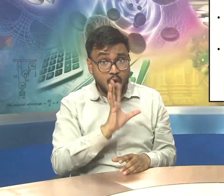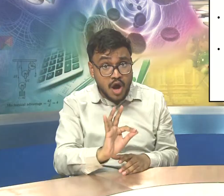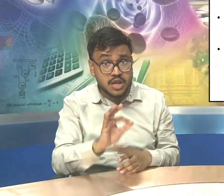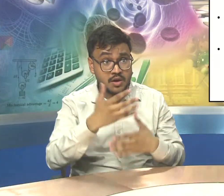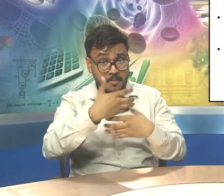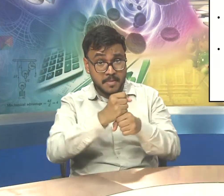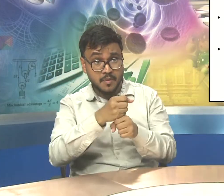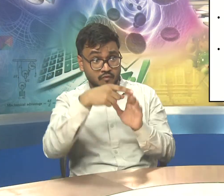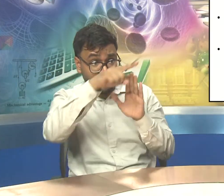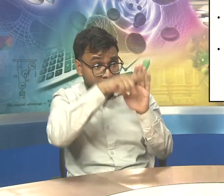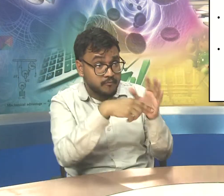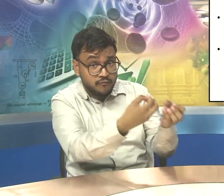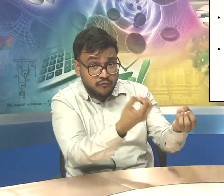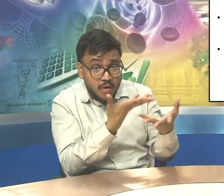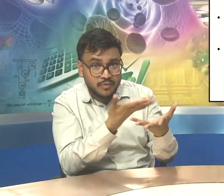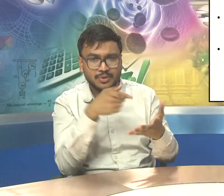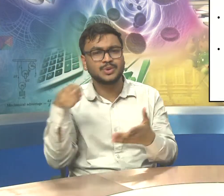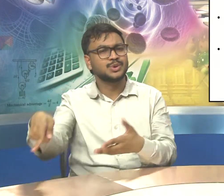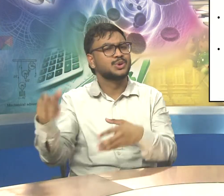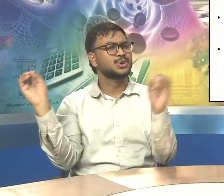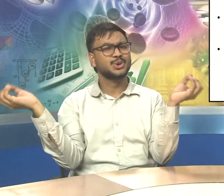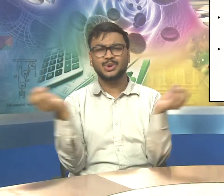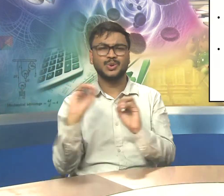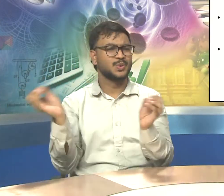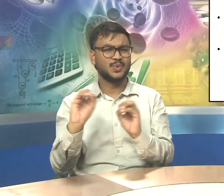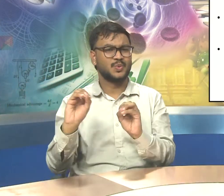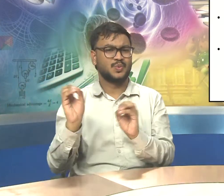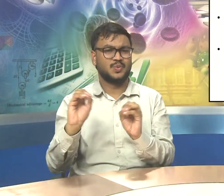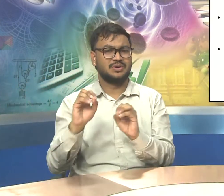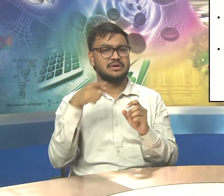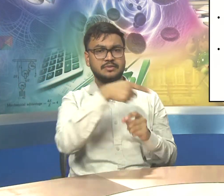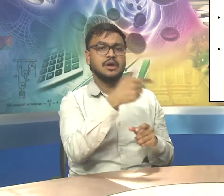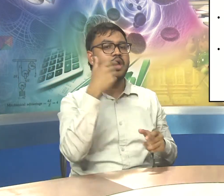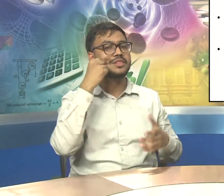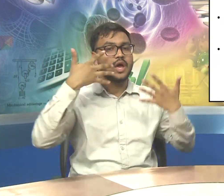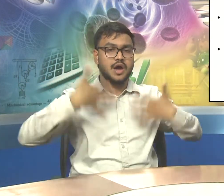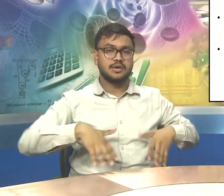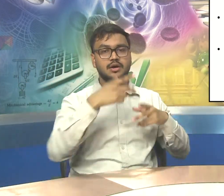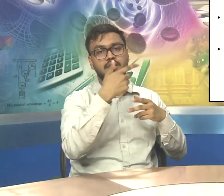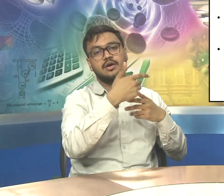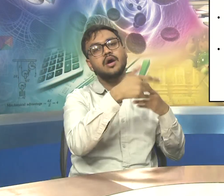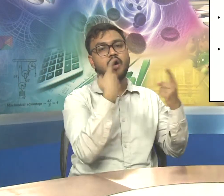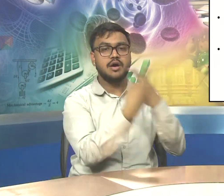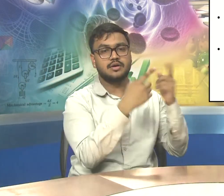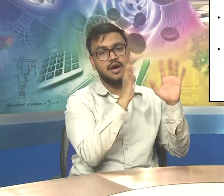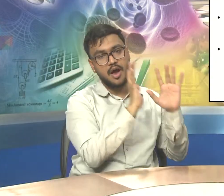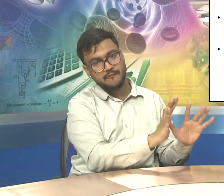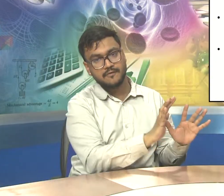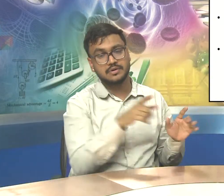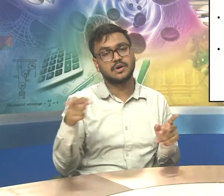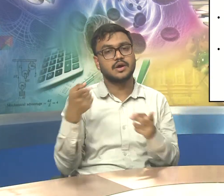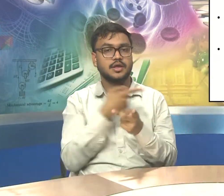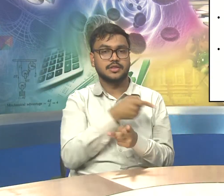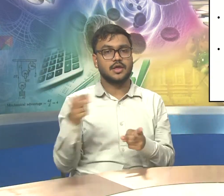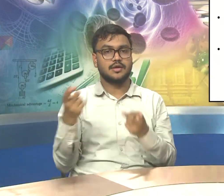animals it's all not applicable because they don't use words or sentences